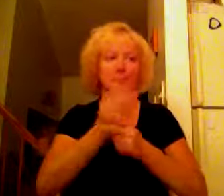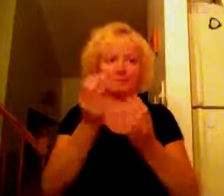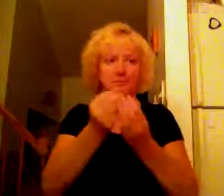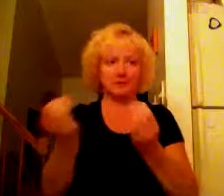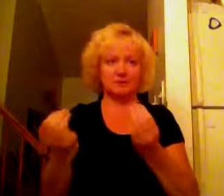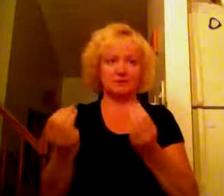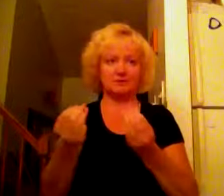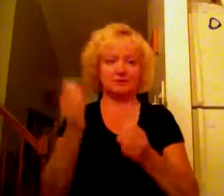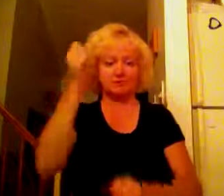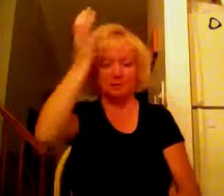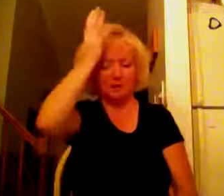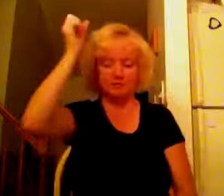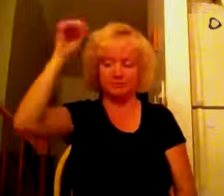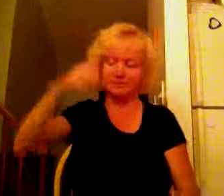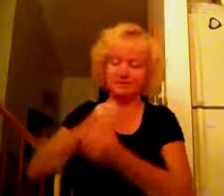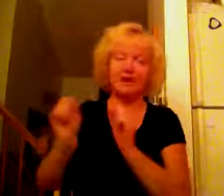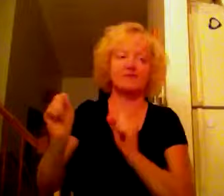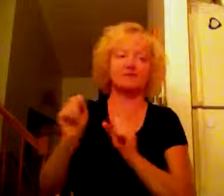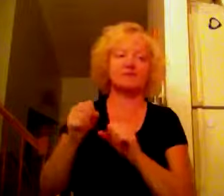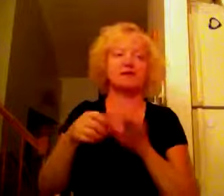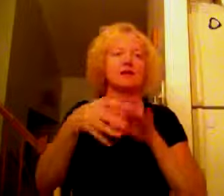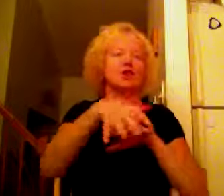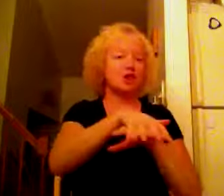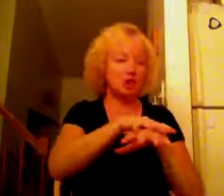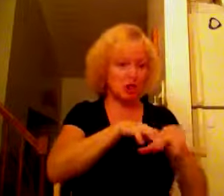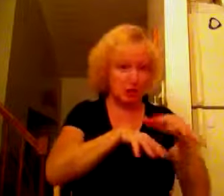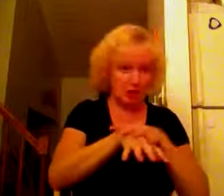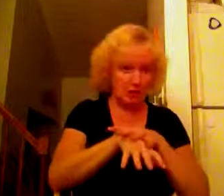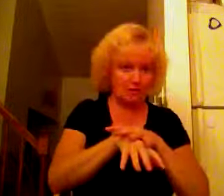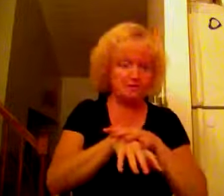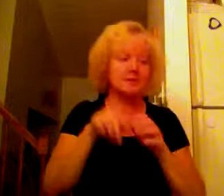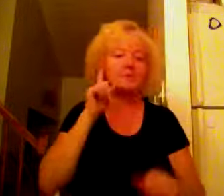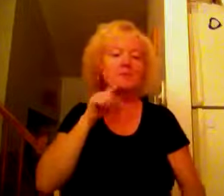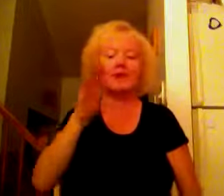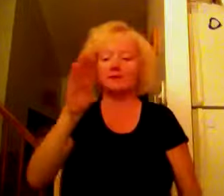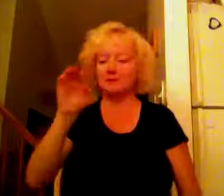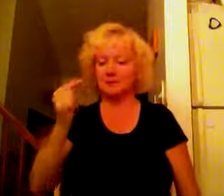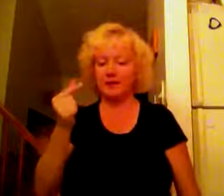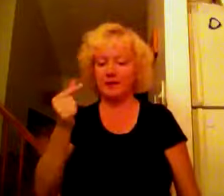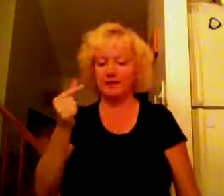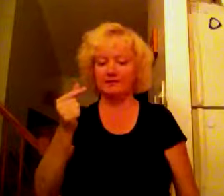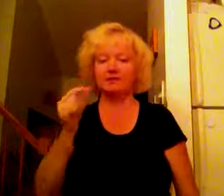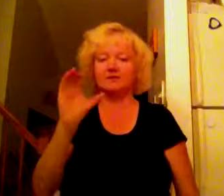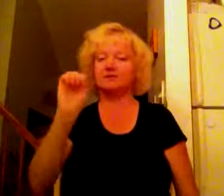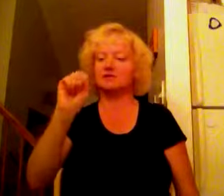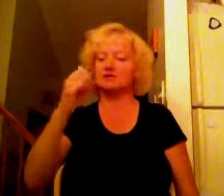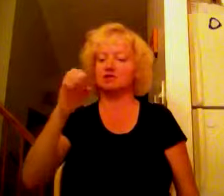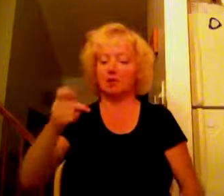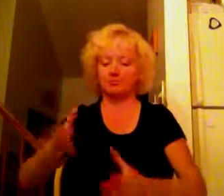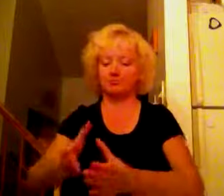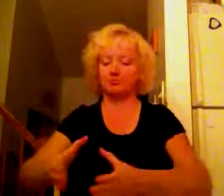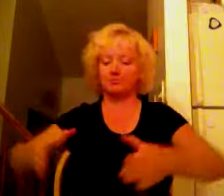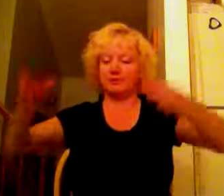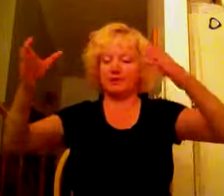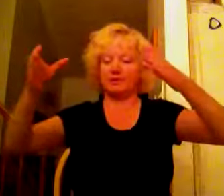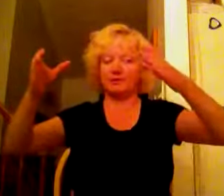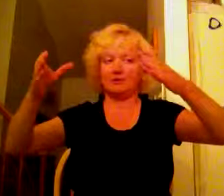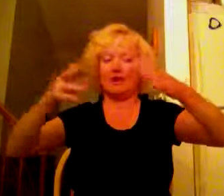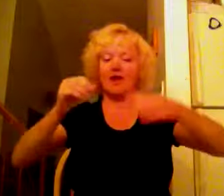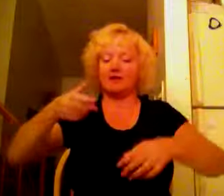need gloves, a plastic bag, a sharps container, and tongs. Now wash your hands and put gloves on. Use the tongs to